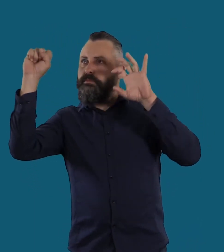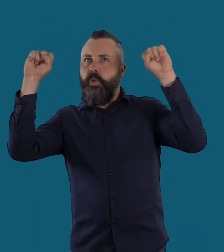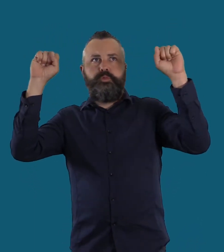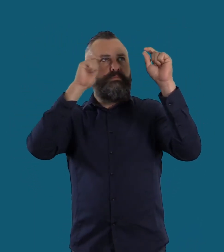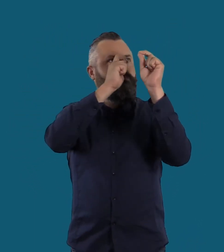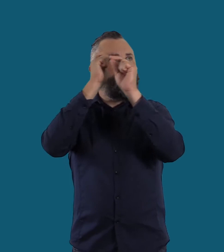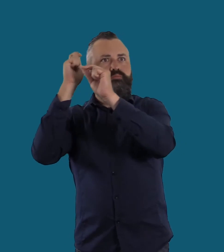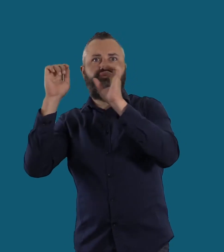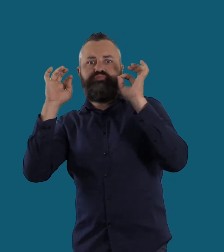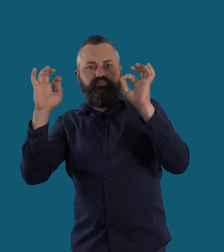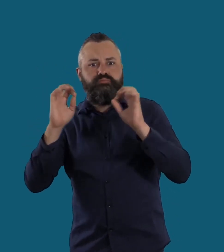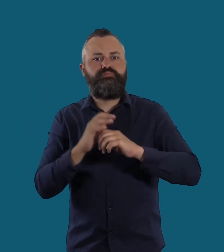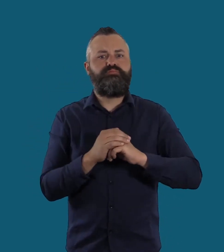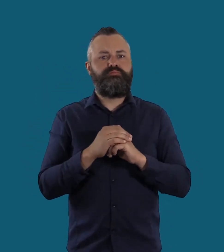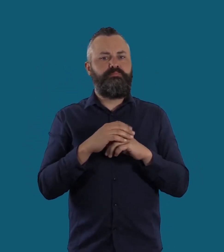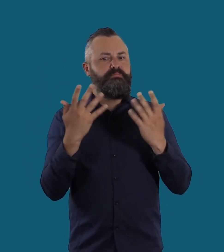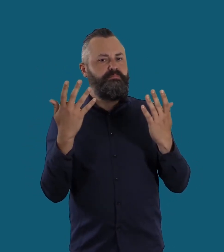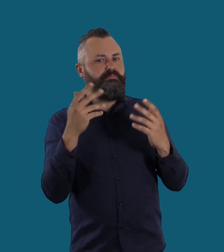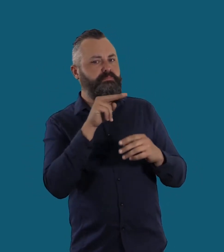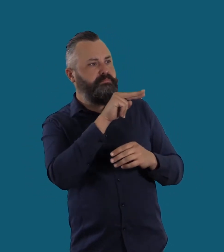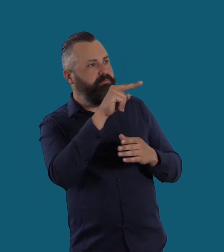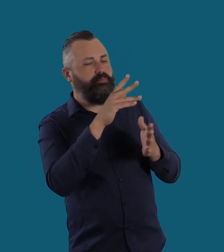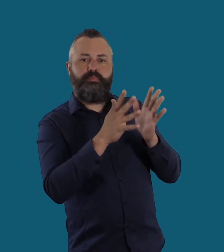and repair loose roof tiles and cracks in walls.